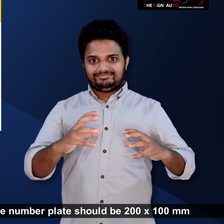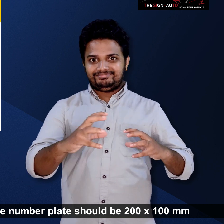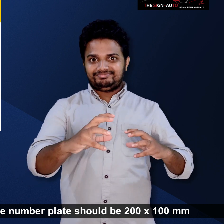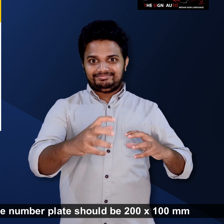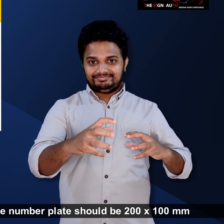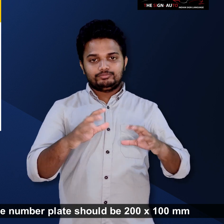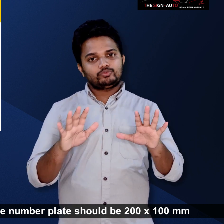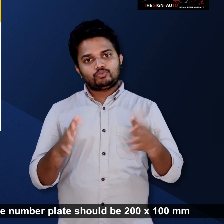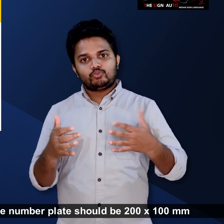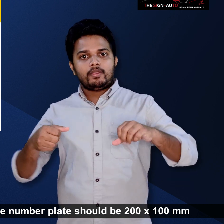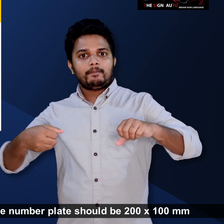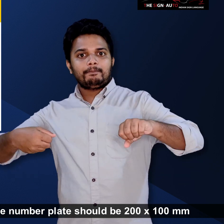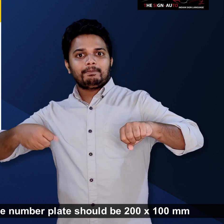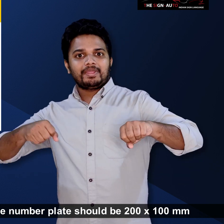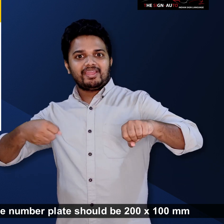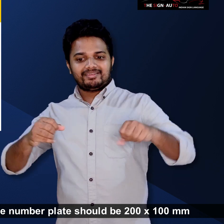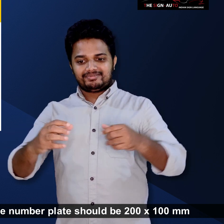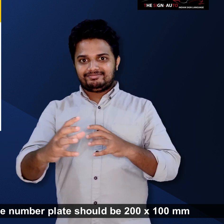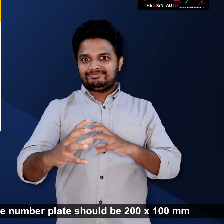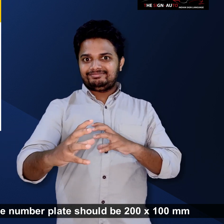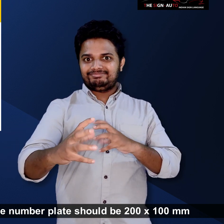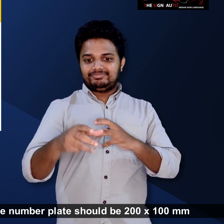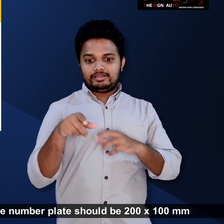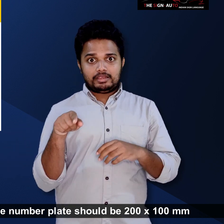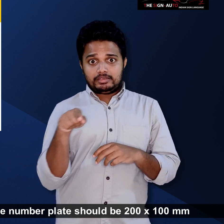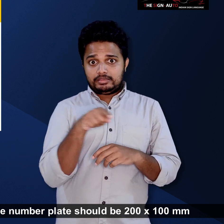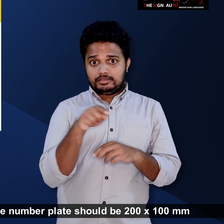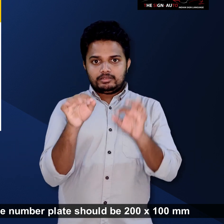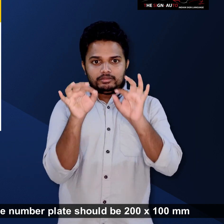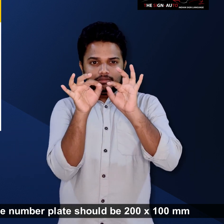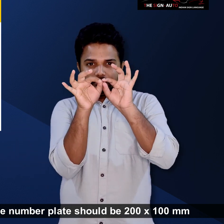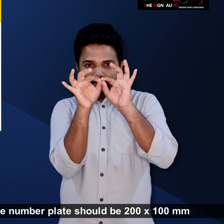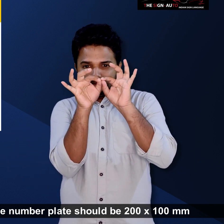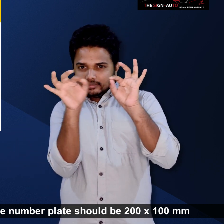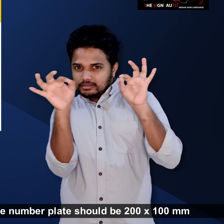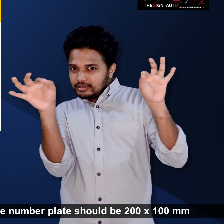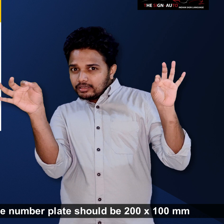yes for two-wheeler and three-wheeler the number plate should be 200 by 100 millimeters